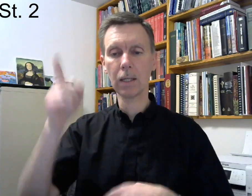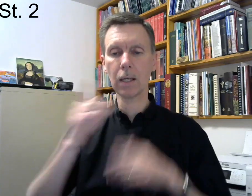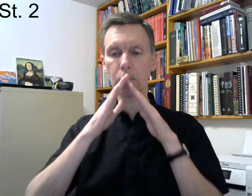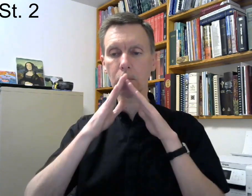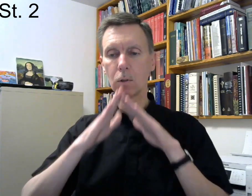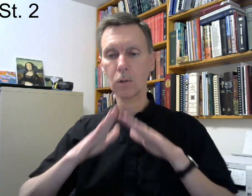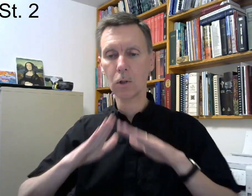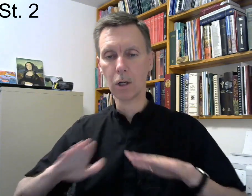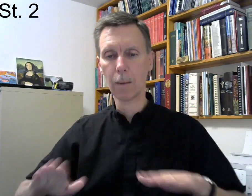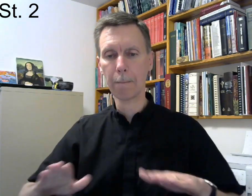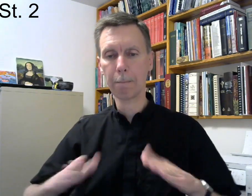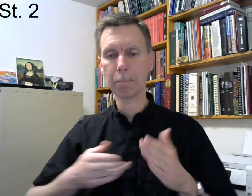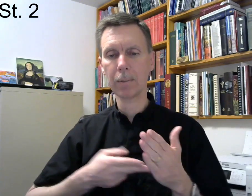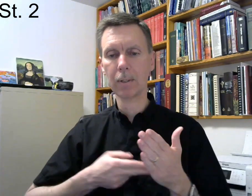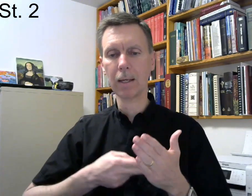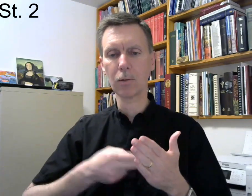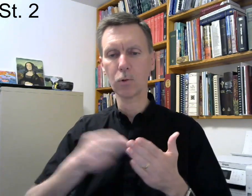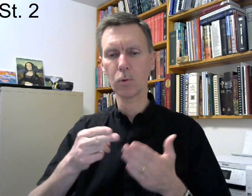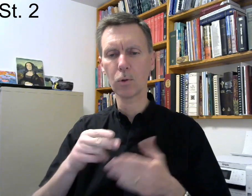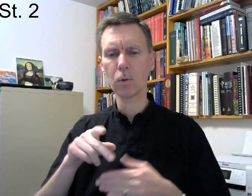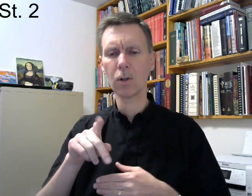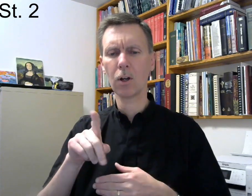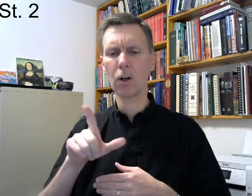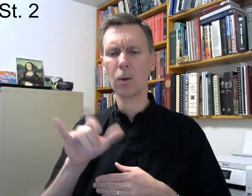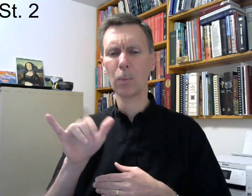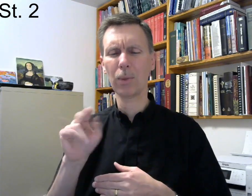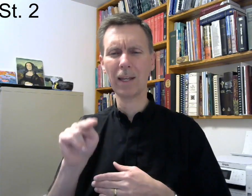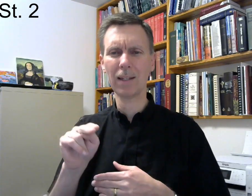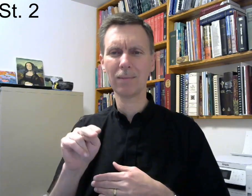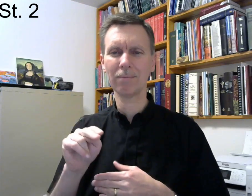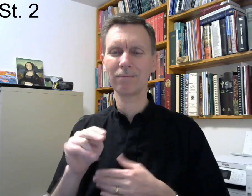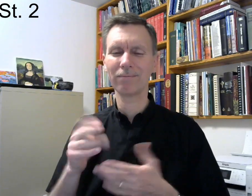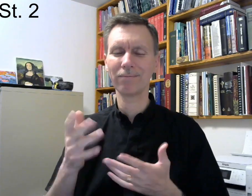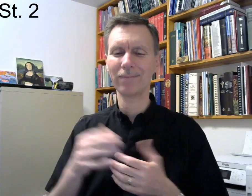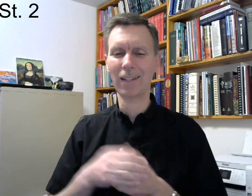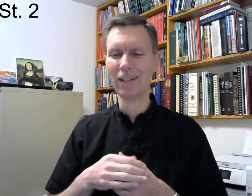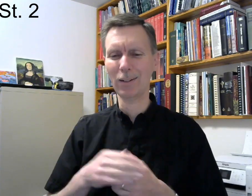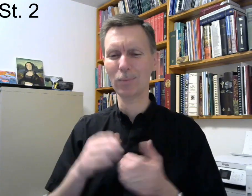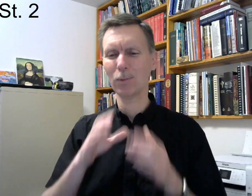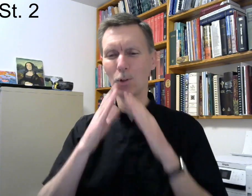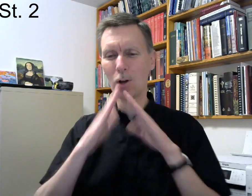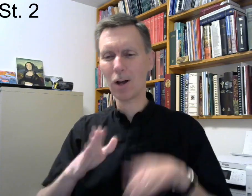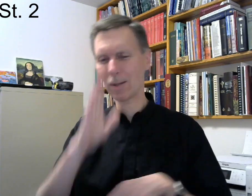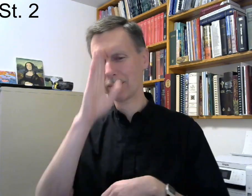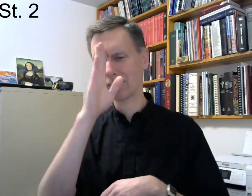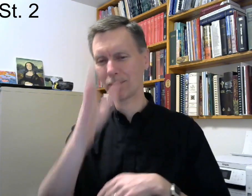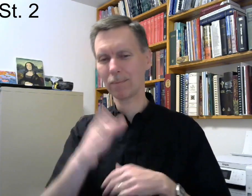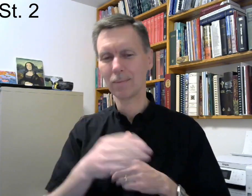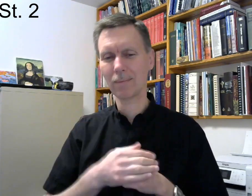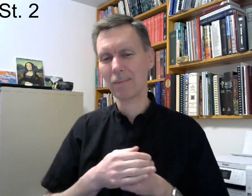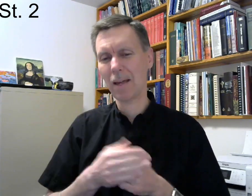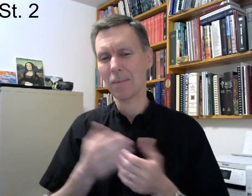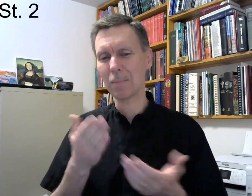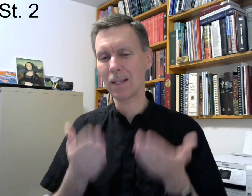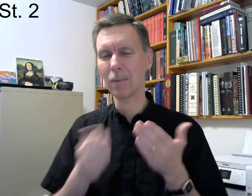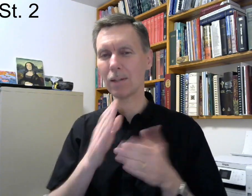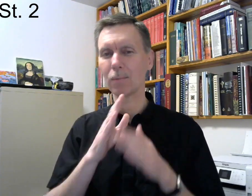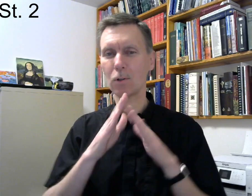him calm and true, plain, calm, and maybe calm